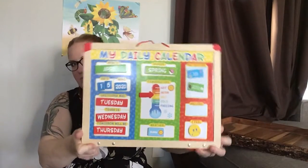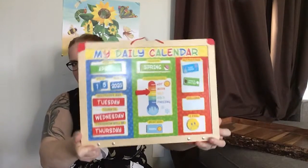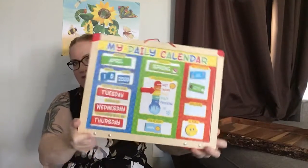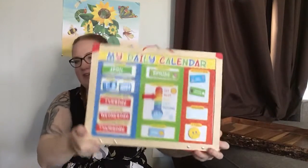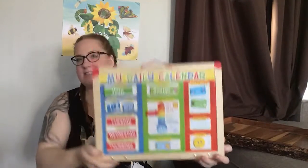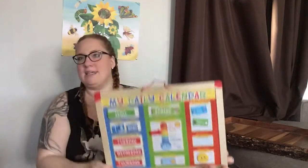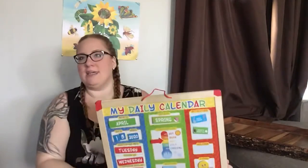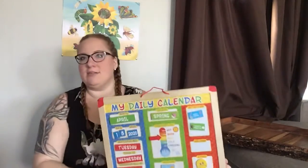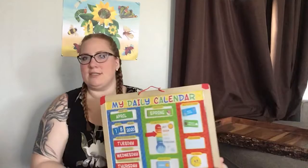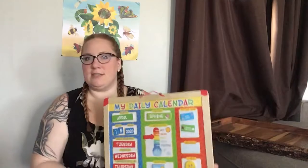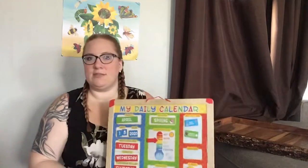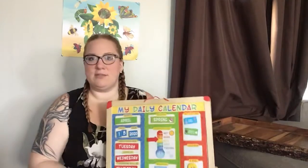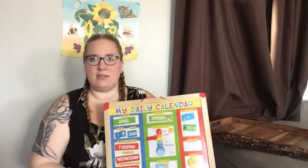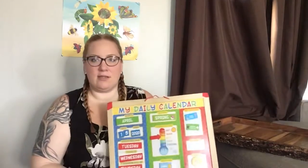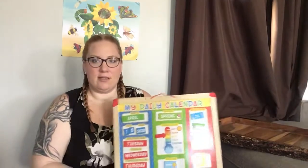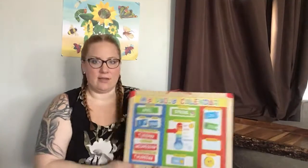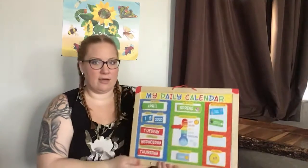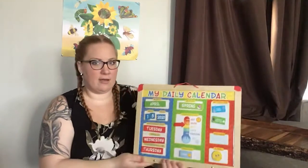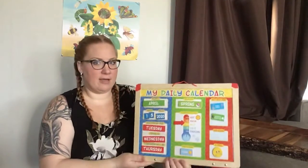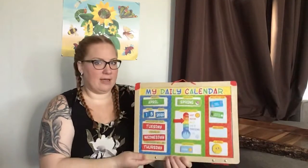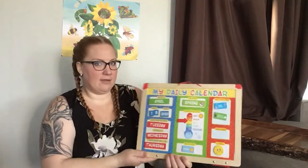It's very sunny outside, so it's glaring on our calendar.